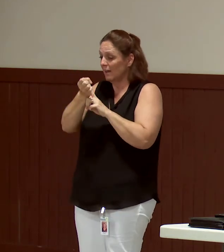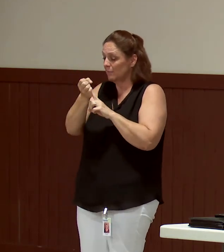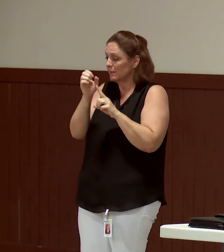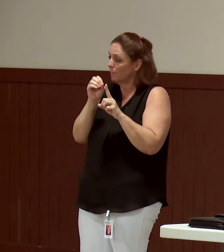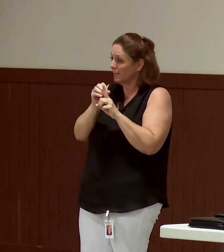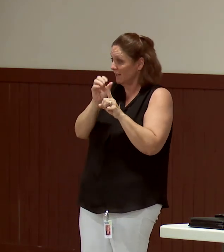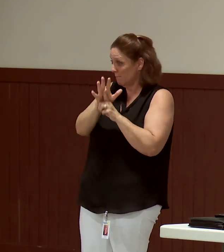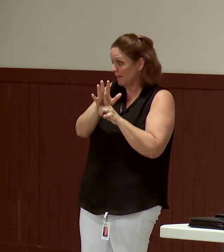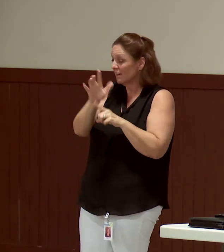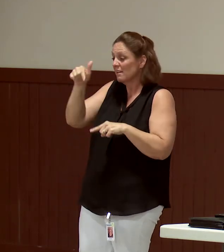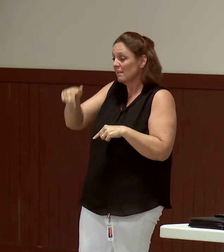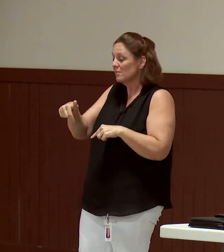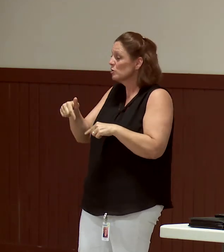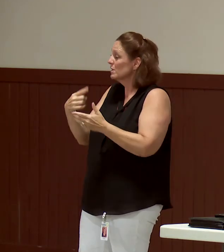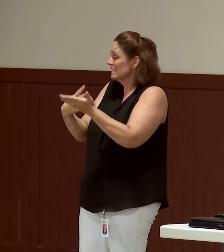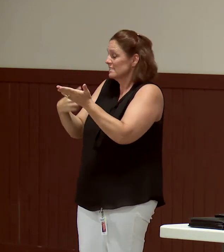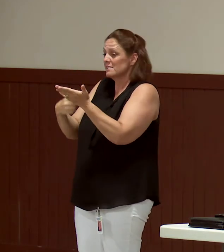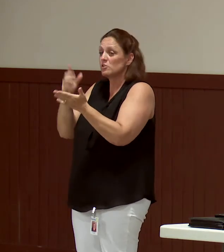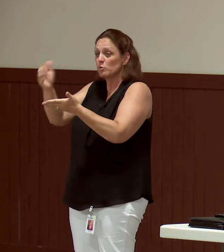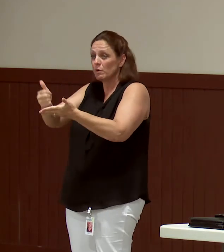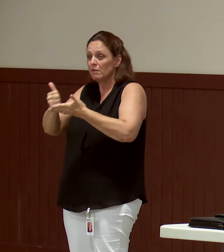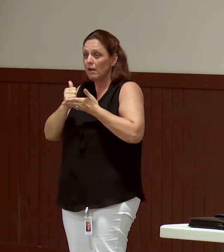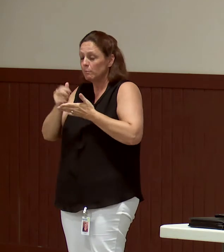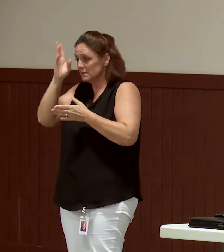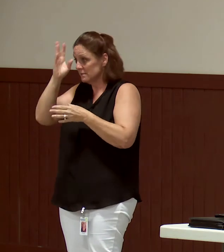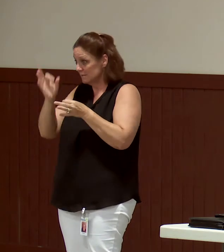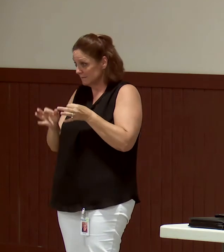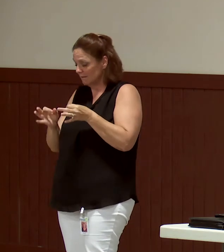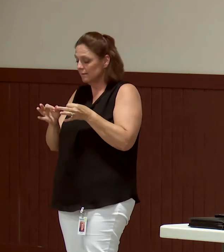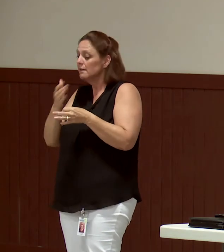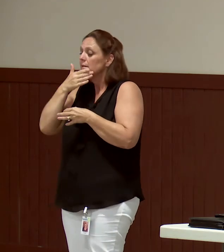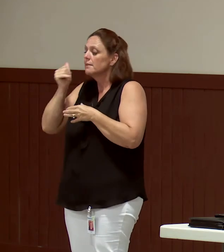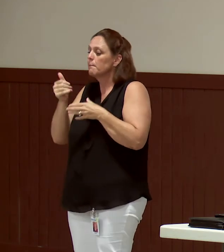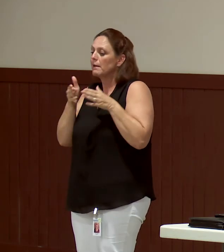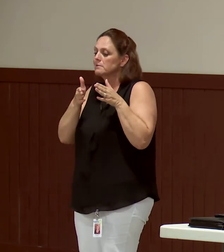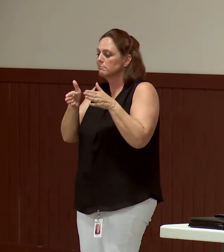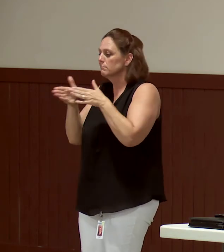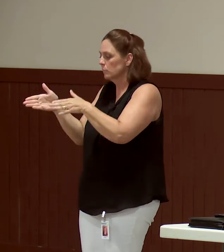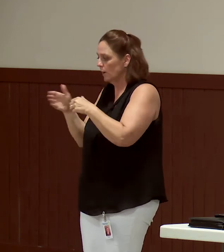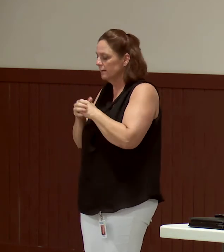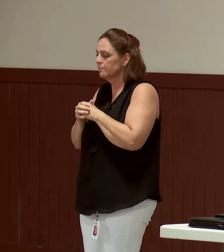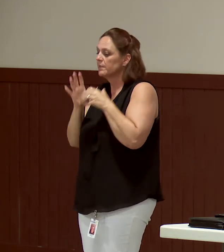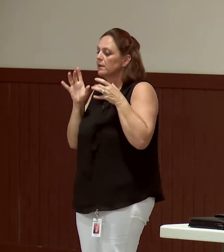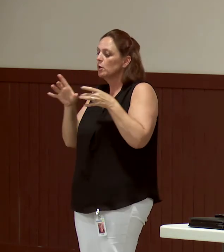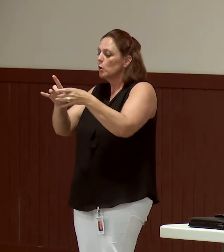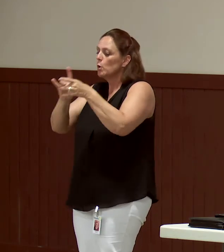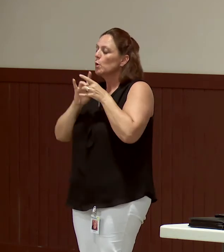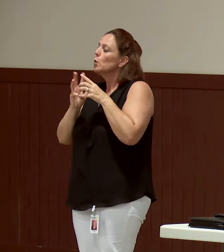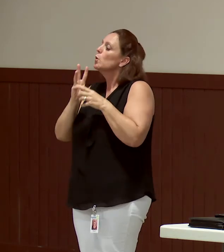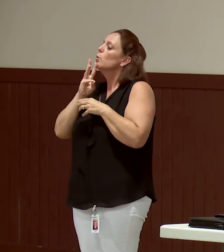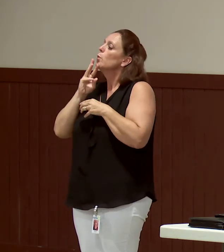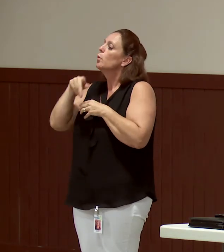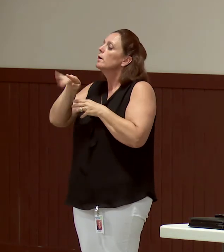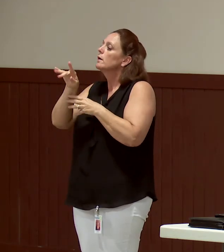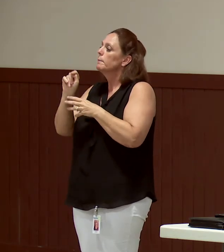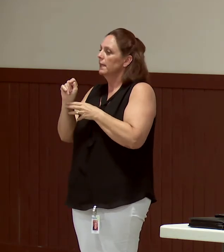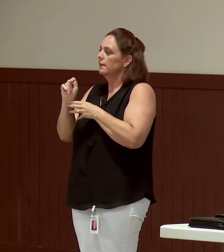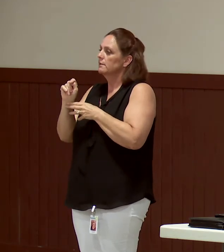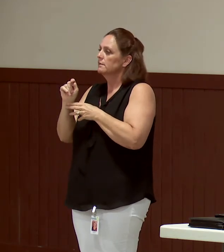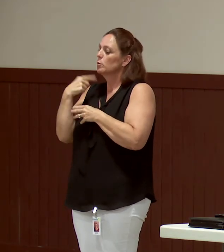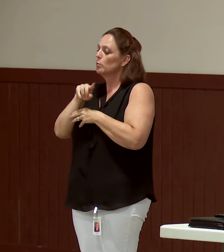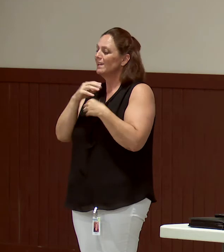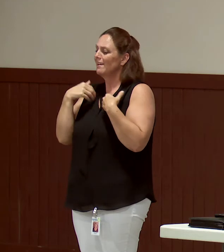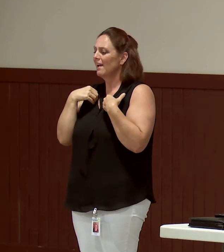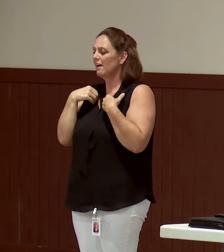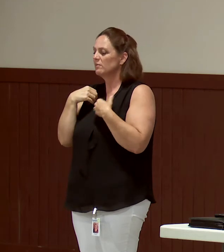us ensure that we're spreading it across, similar to the Water and Land Legacy Bond that we have for $40 million, where we